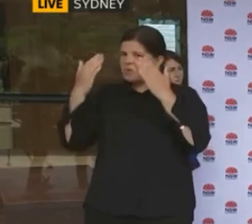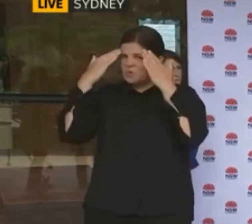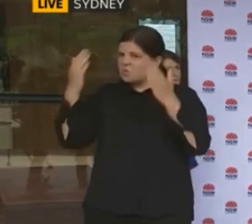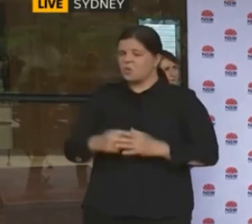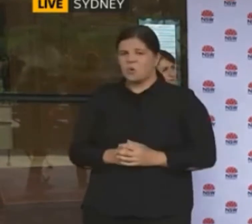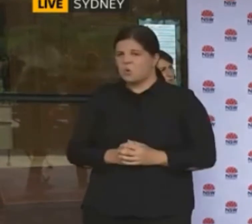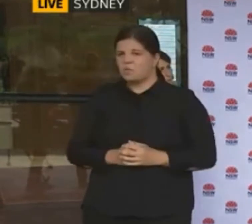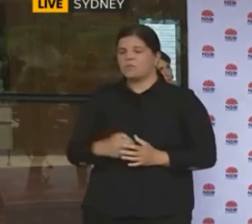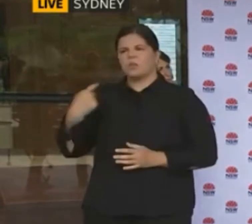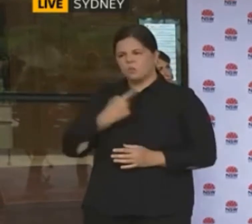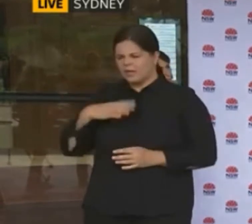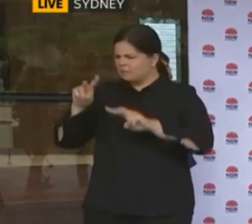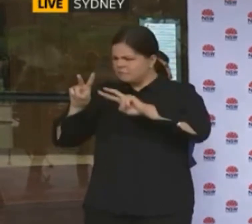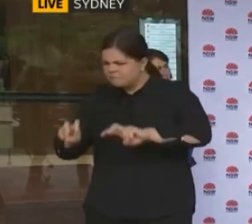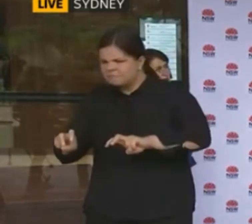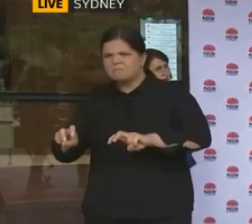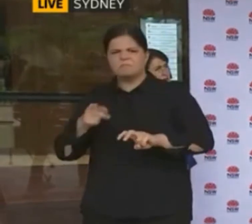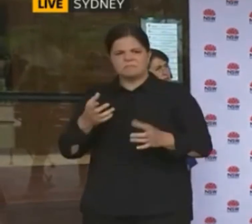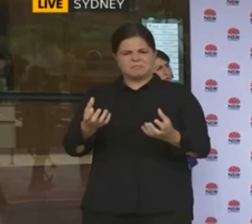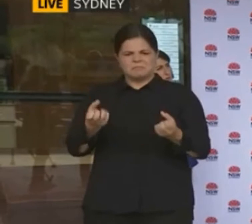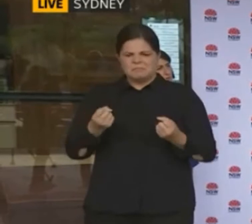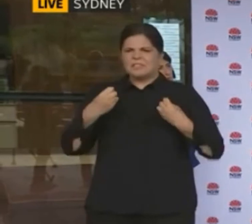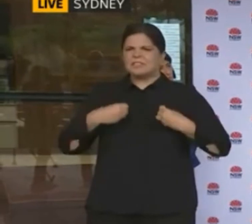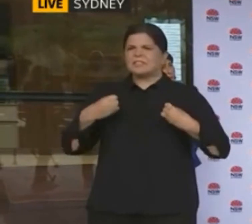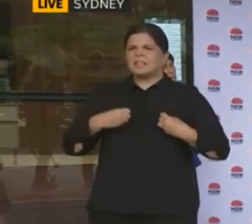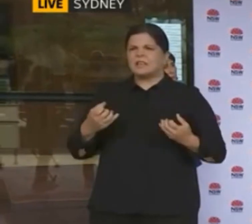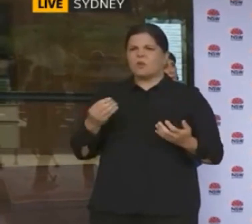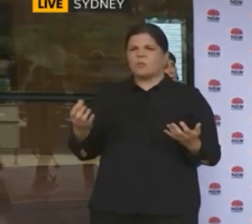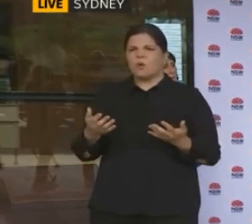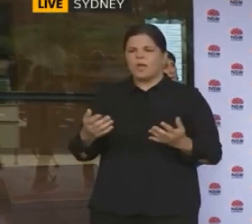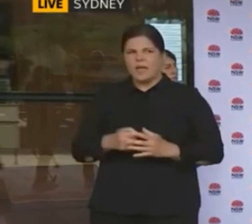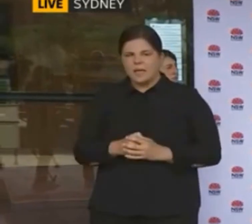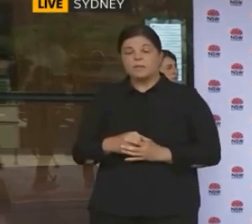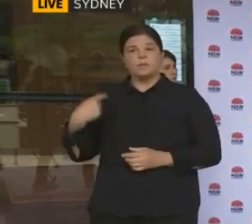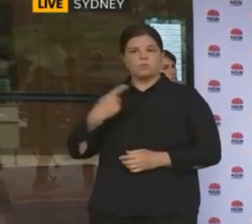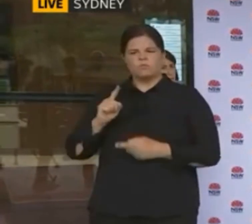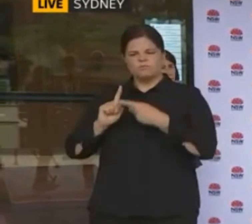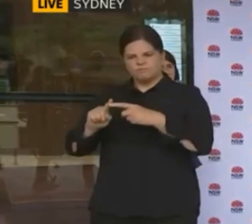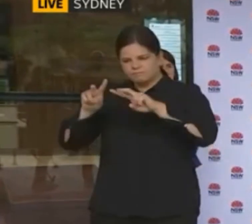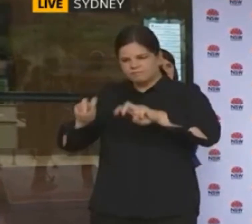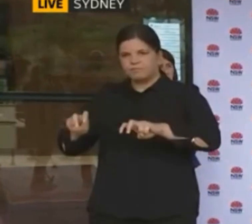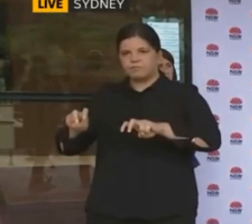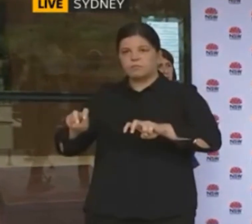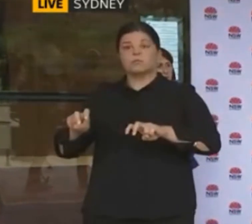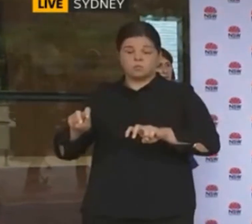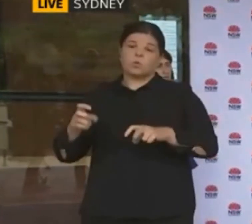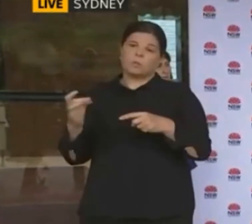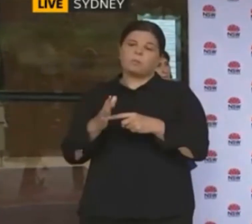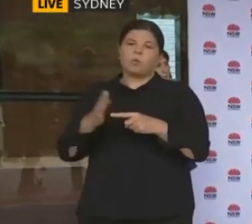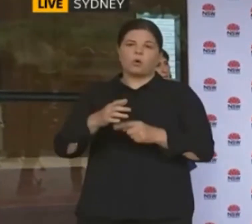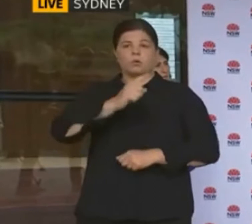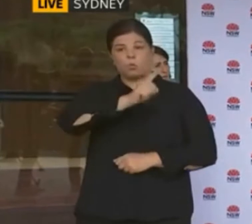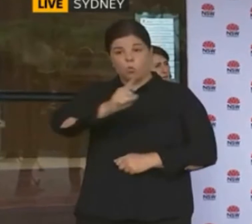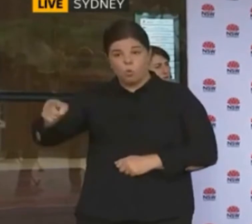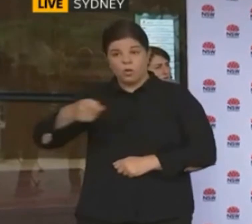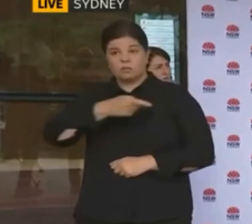investigations are ongoing and we may well establish those links, but I think this highlights to the broader community of New South Wales that there